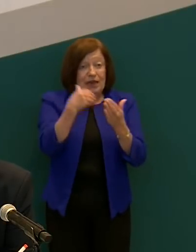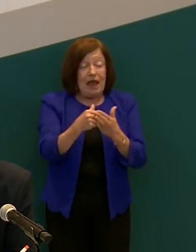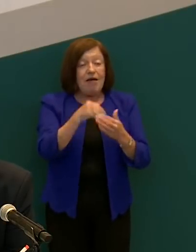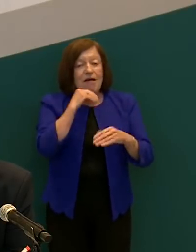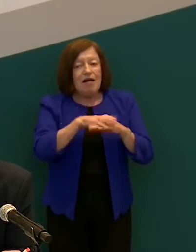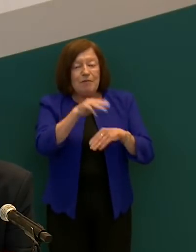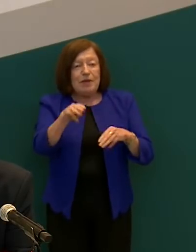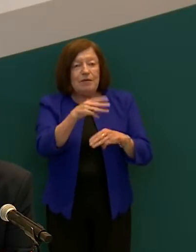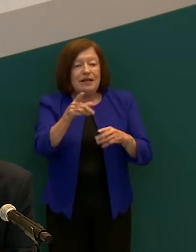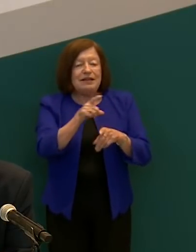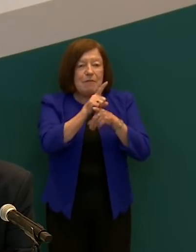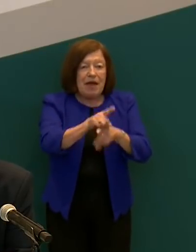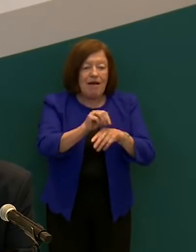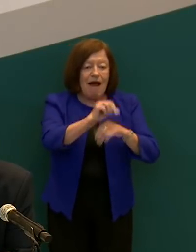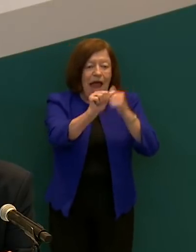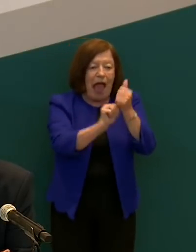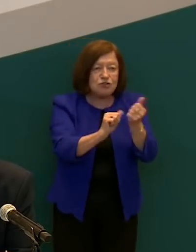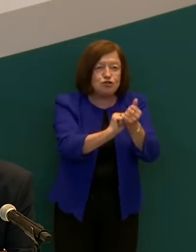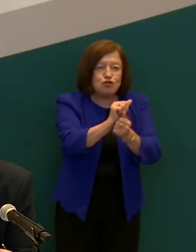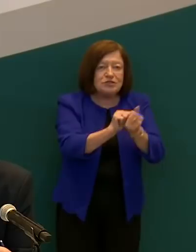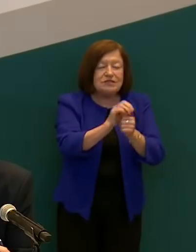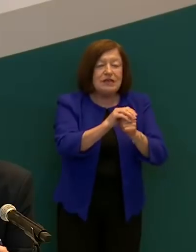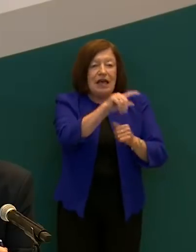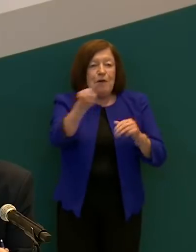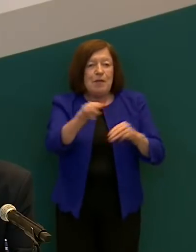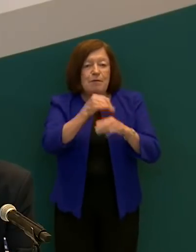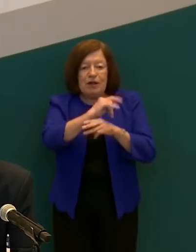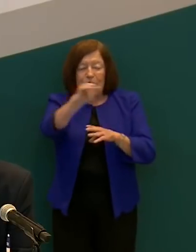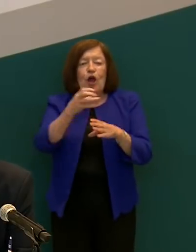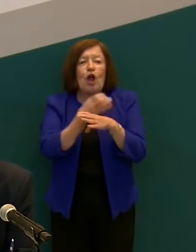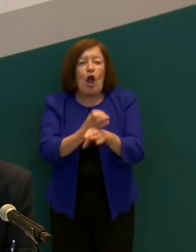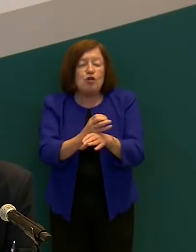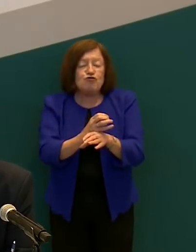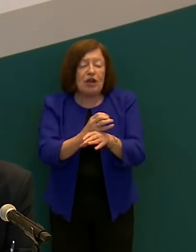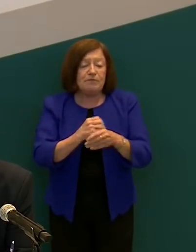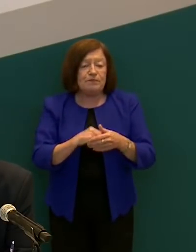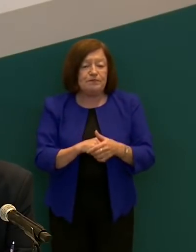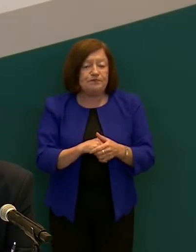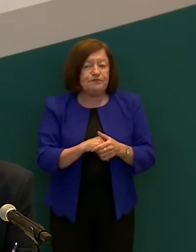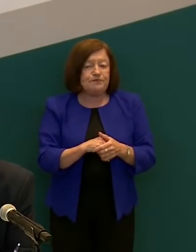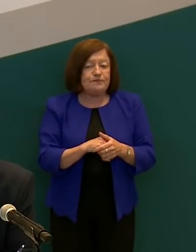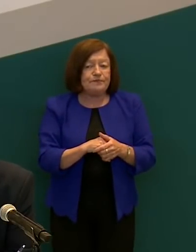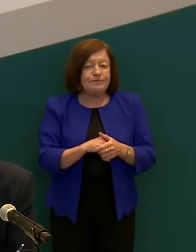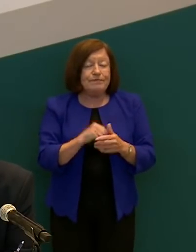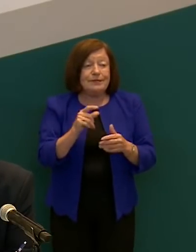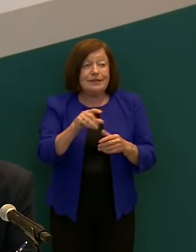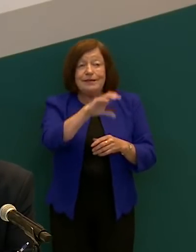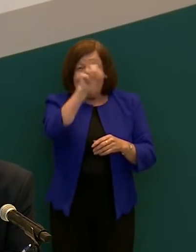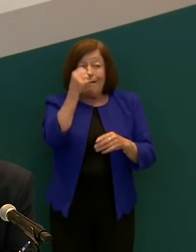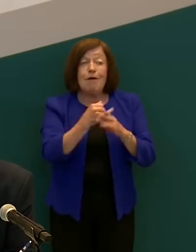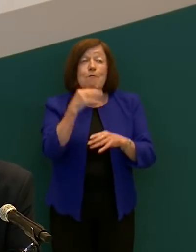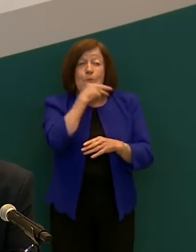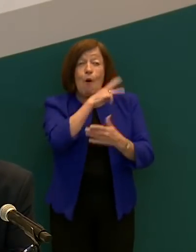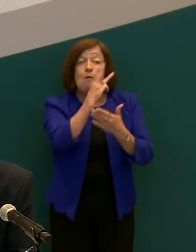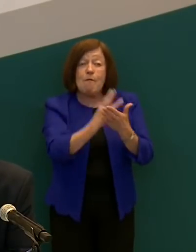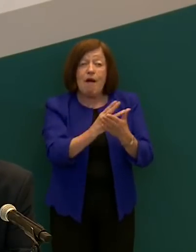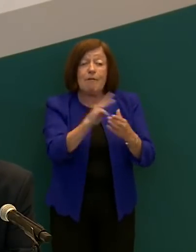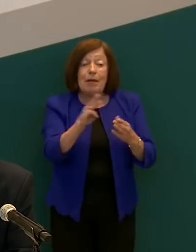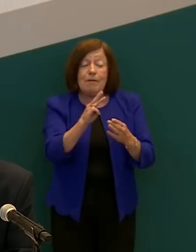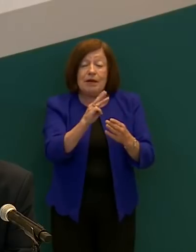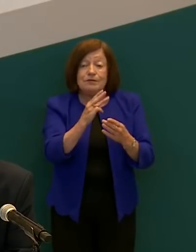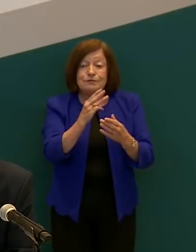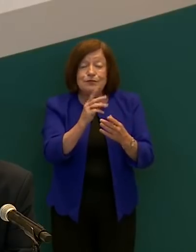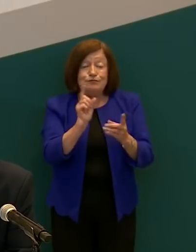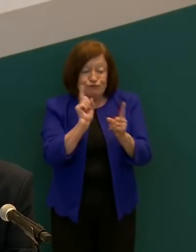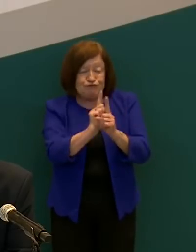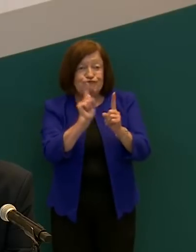premised on the actions of individual people around the country and what they've done. A key part, I guess, of people coming forward is